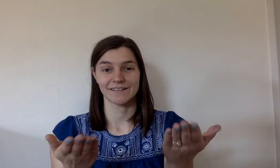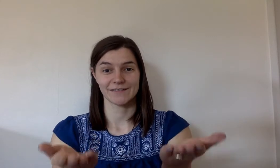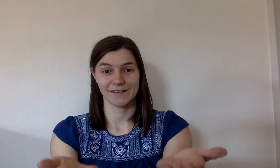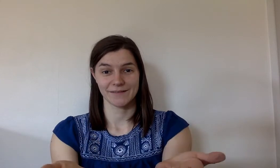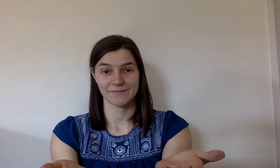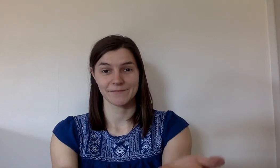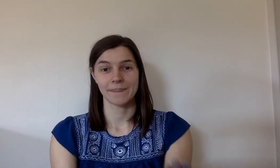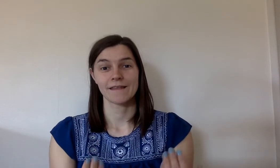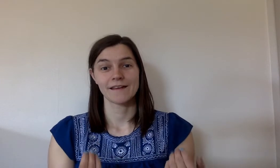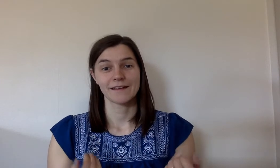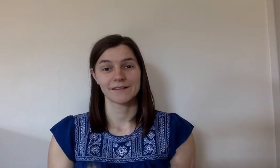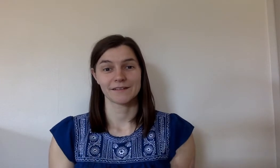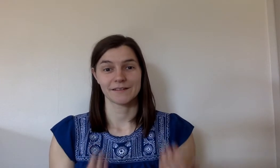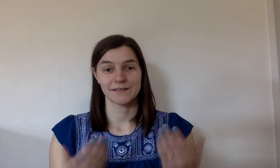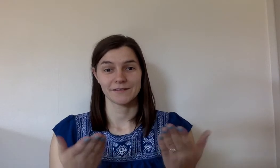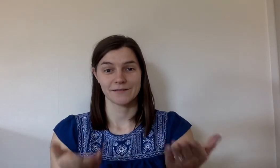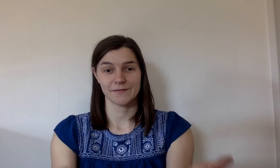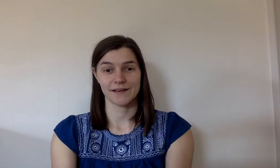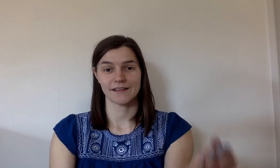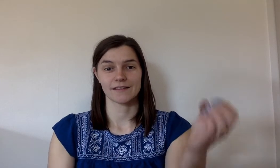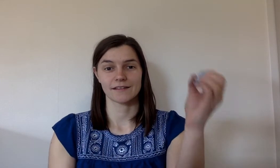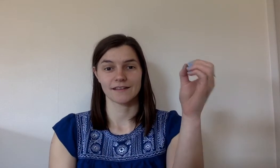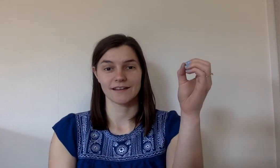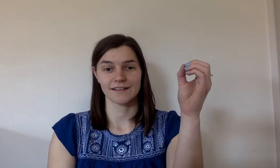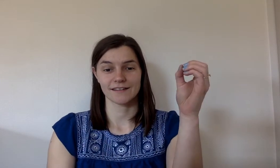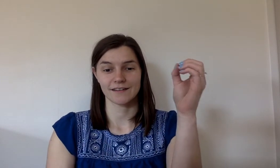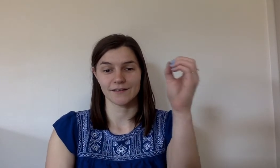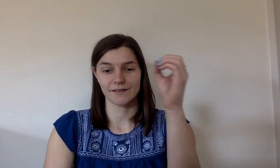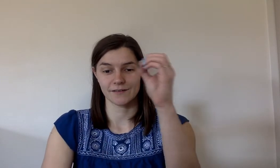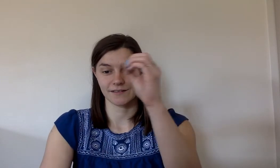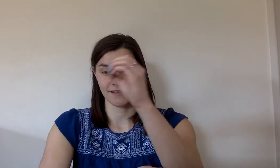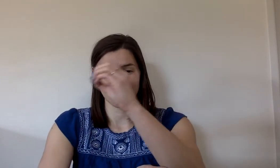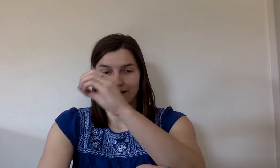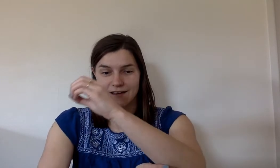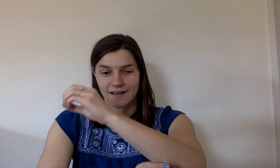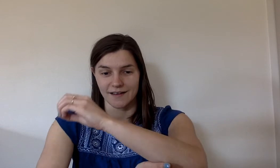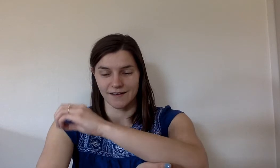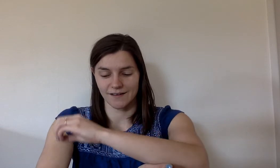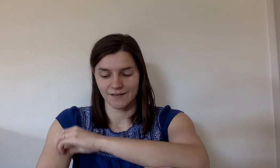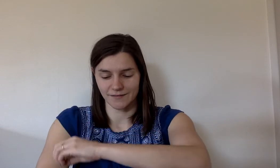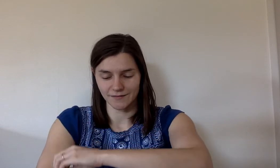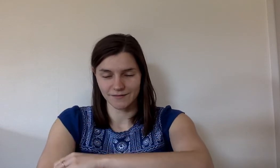serve him, serve him when the sun goes down.